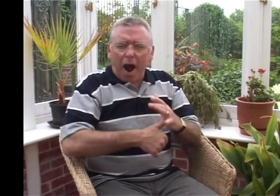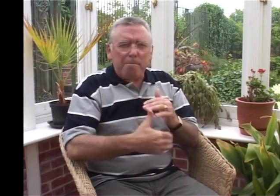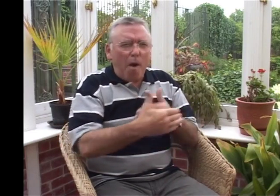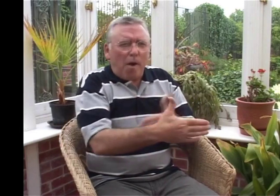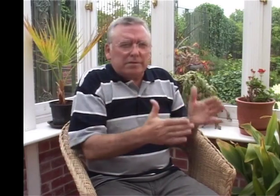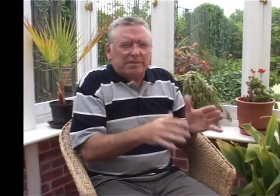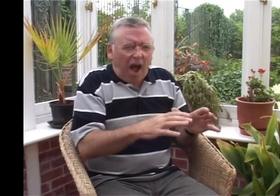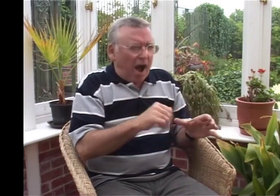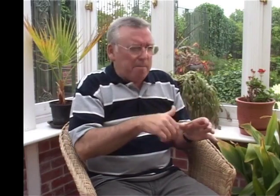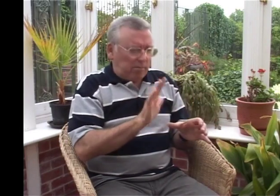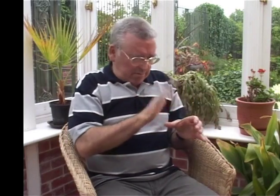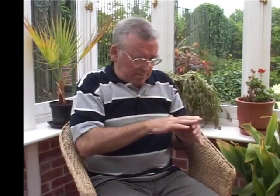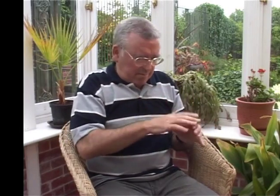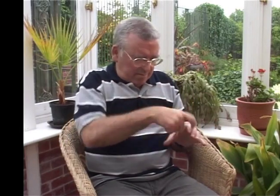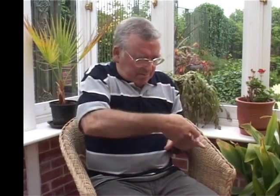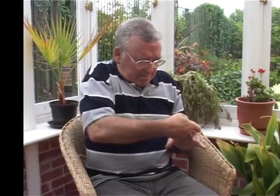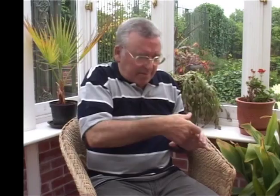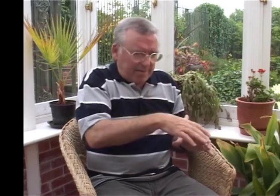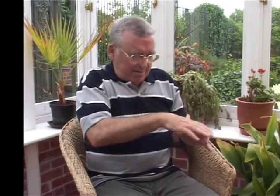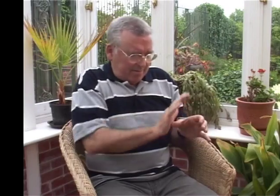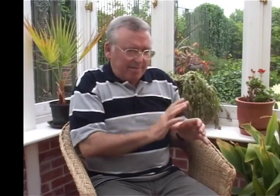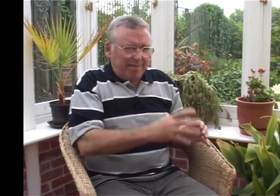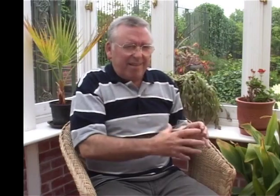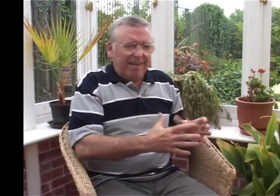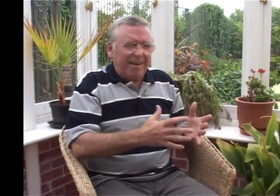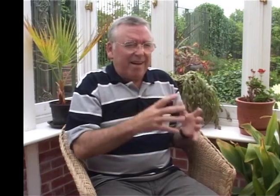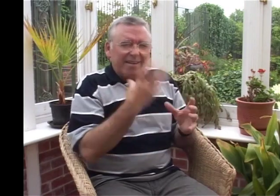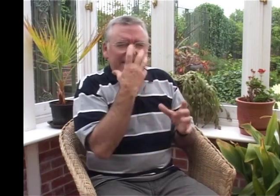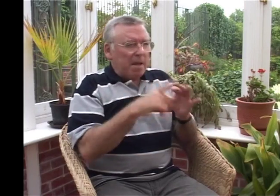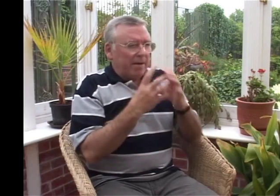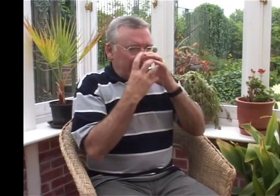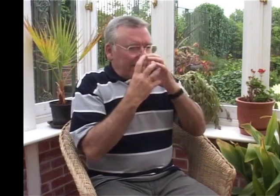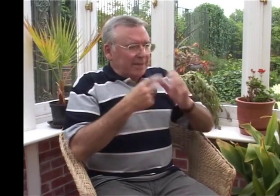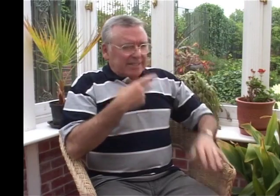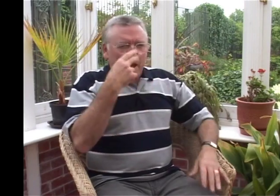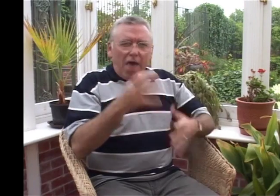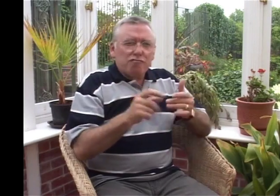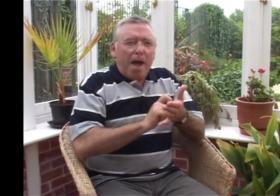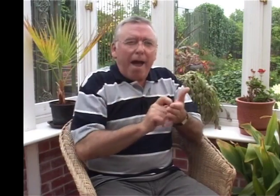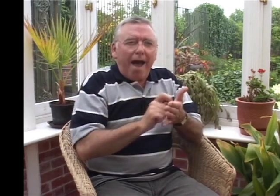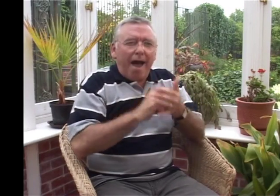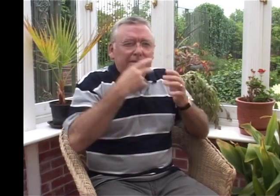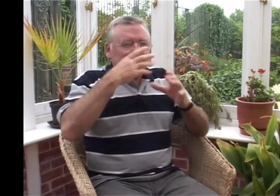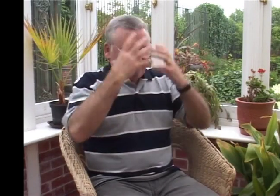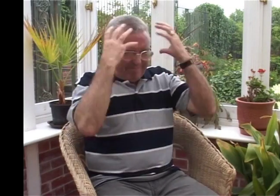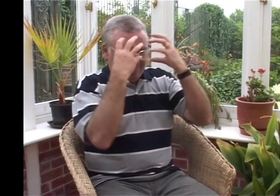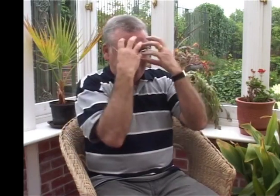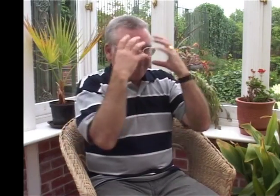quite hard boxes, they had a lid on with a little catch. And the gas masks, it smelled of rubber when you put them on.